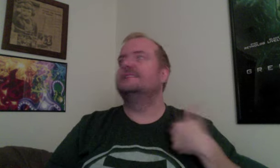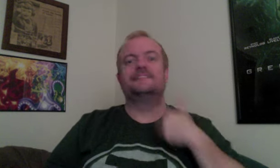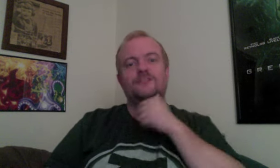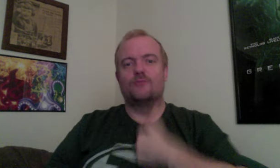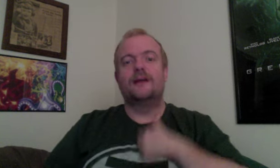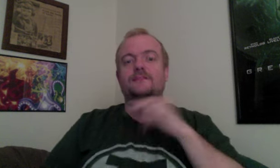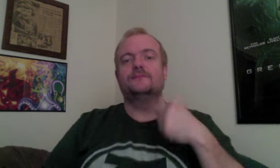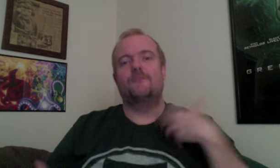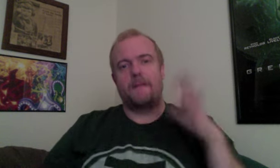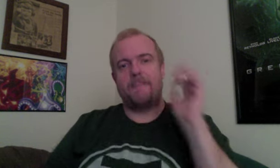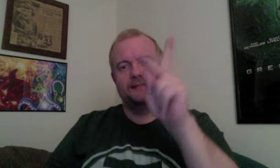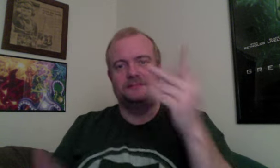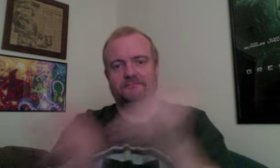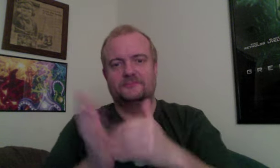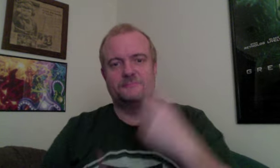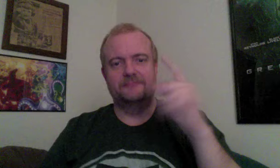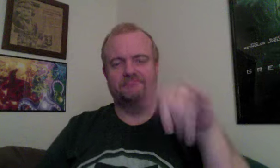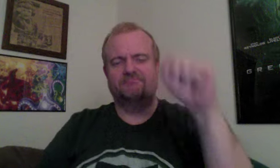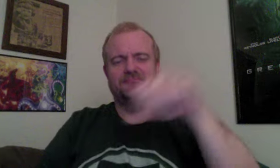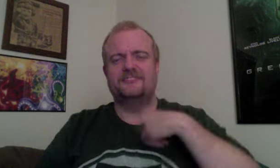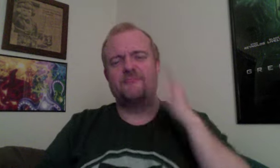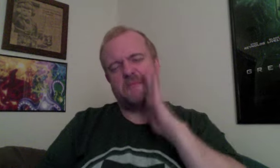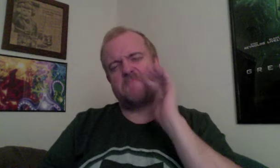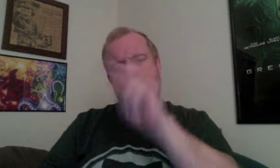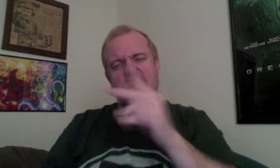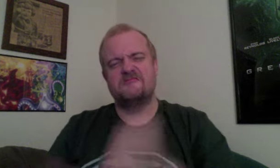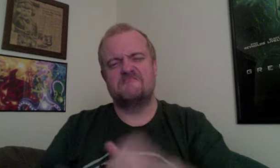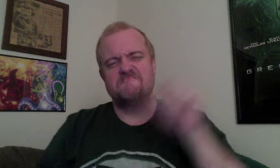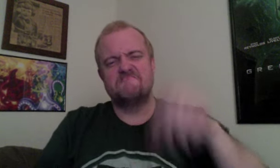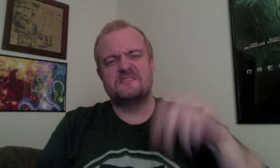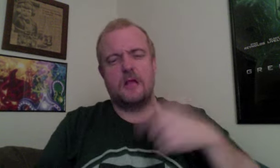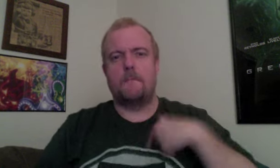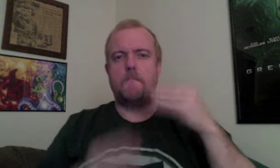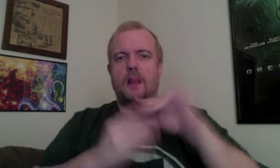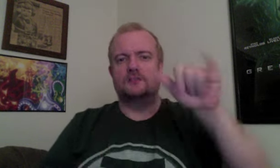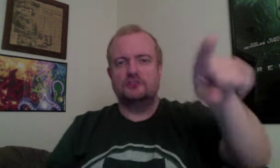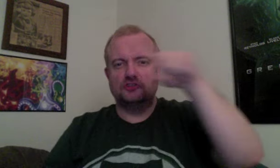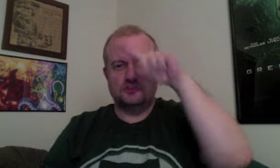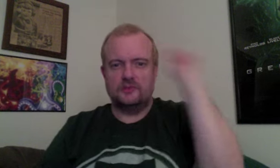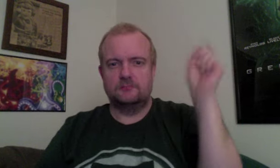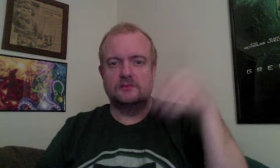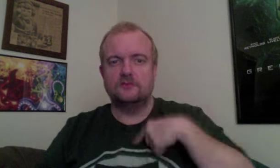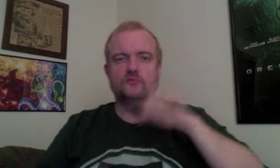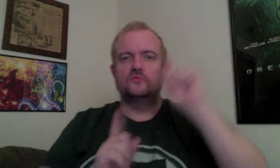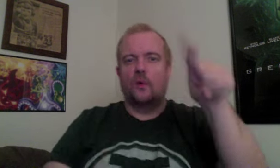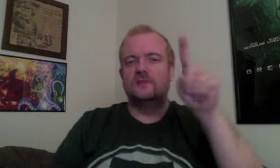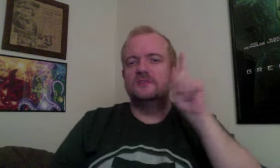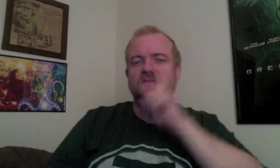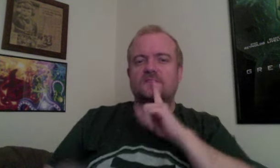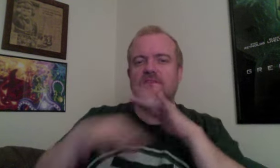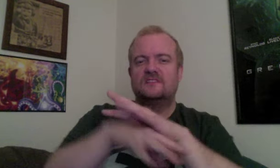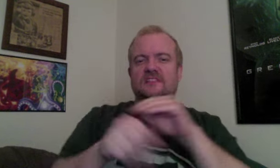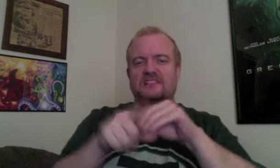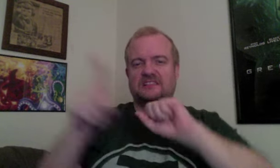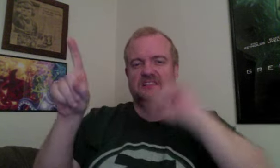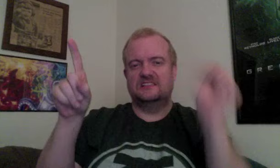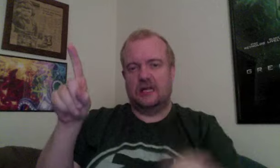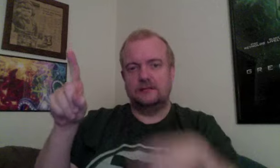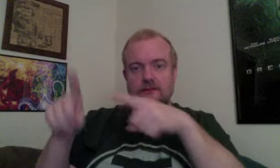Bible says, "And the river shall bring forth frogs abundantly, which shall go up and come in thine house." With no food to